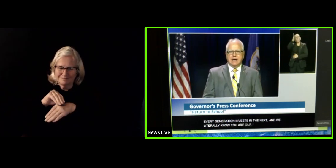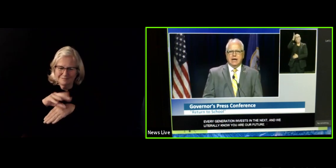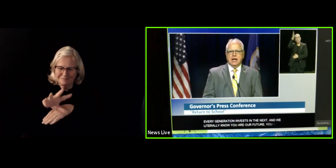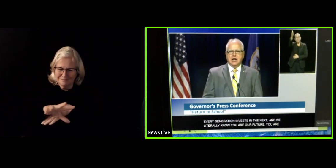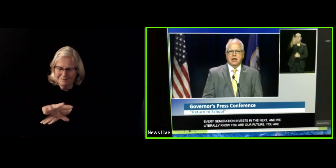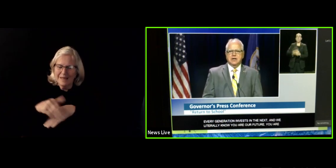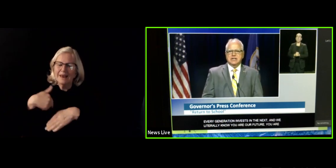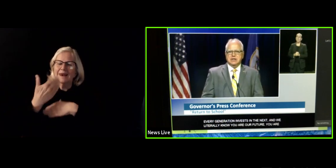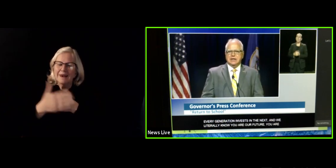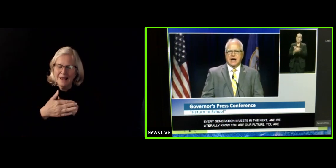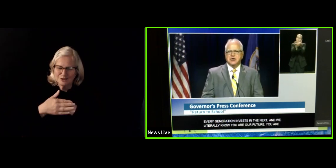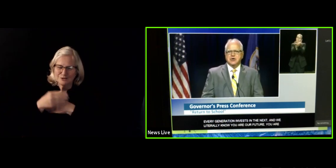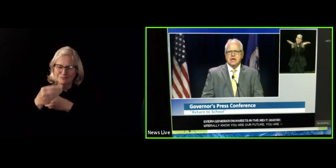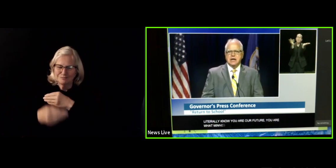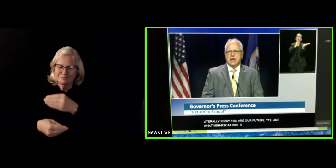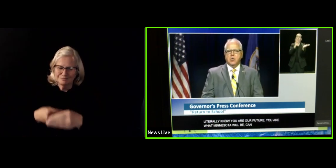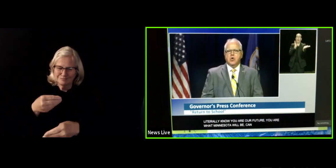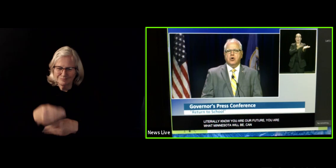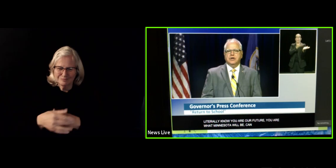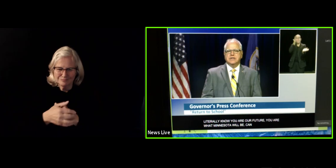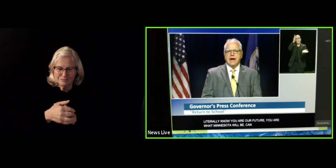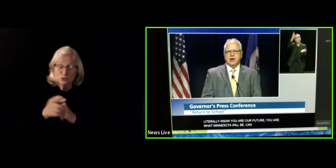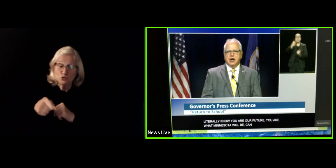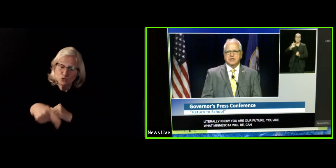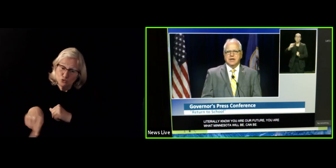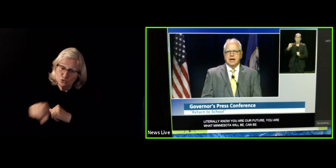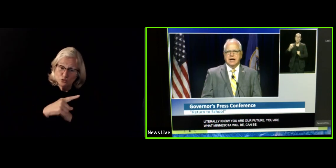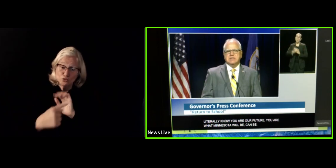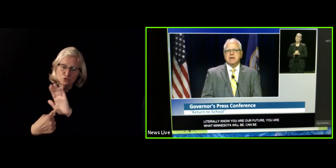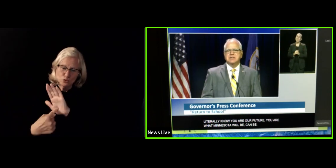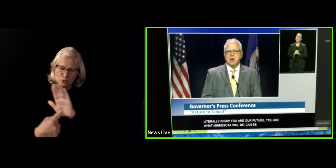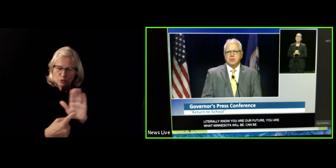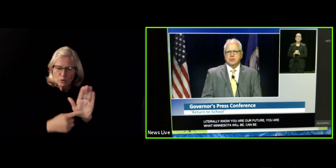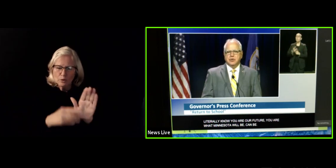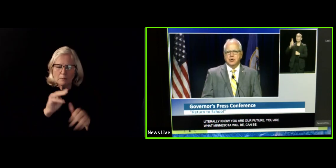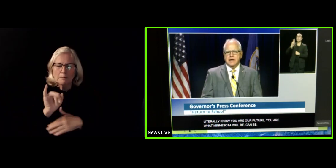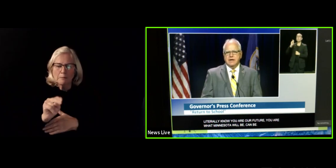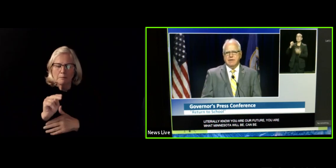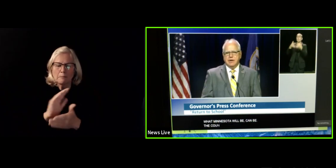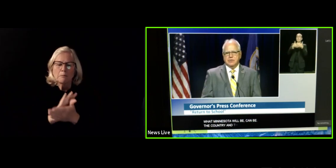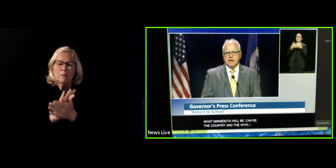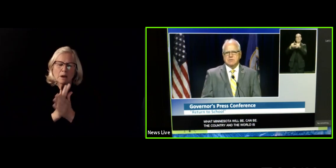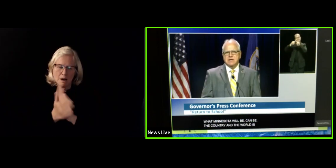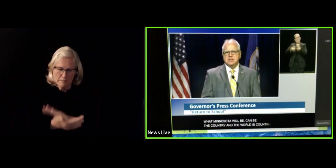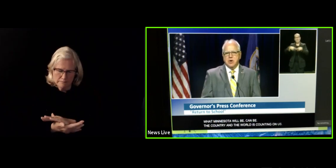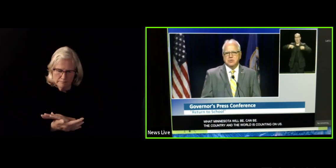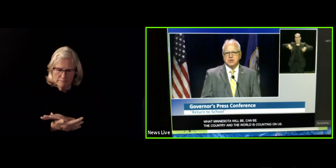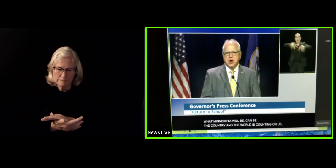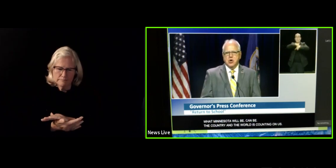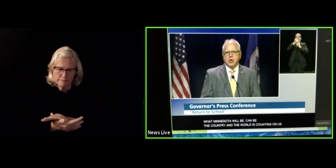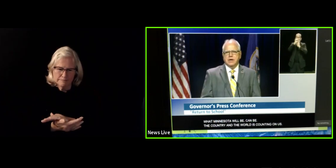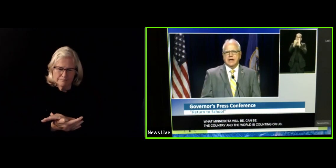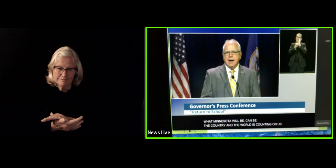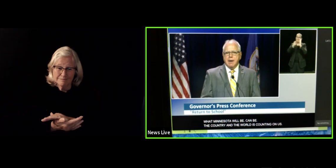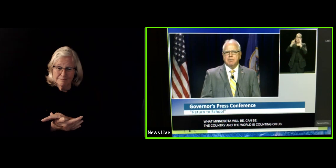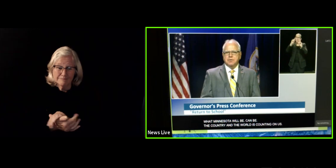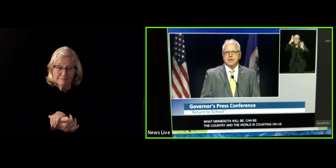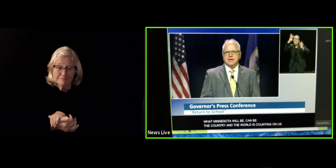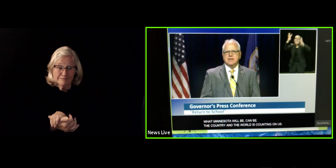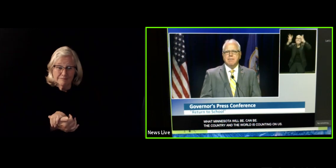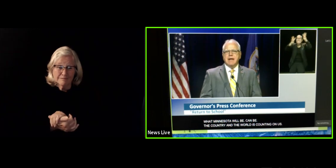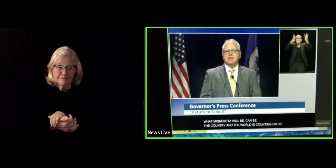be. The country and the world is counting on us. It's Minnesotans who are the innovators. It's Minnesotans who are going to come up